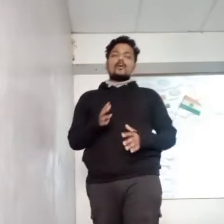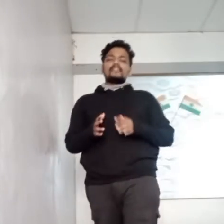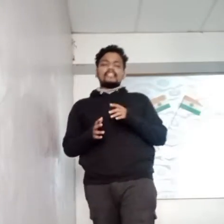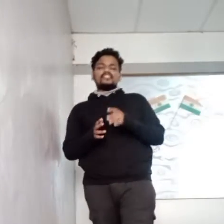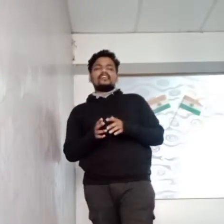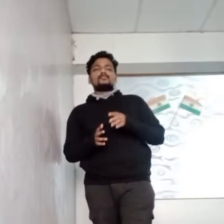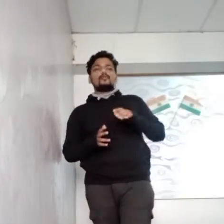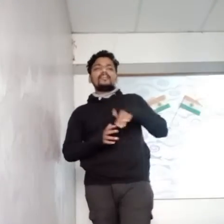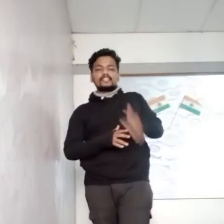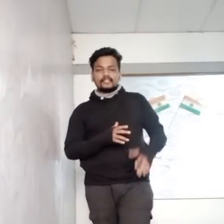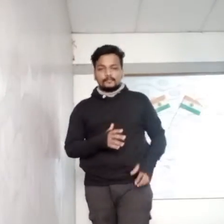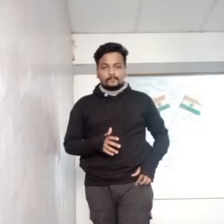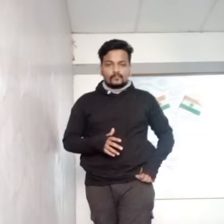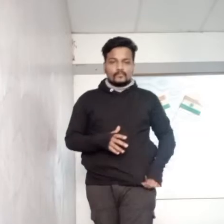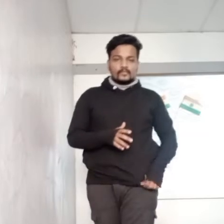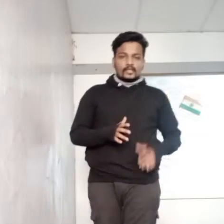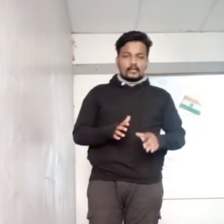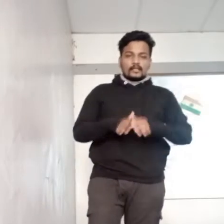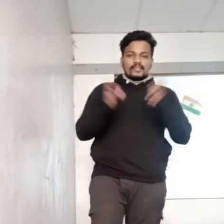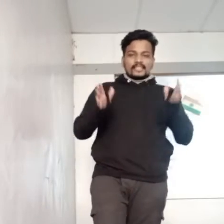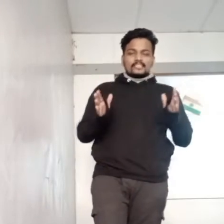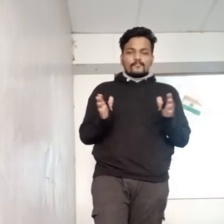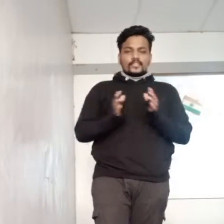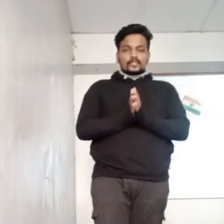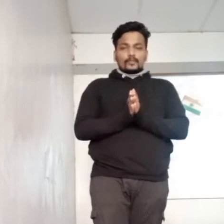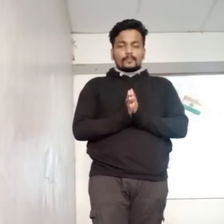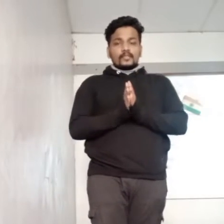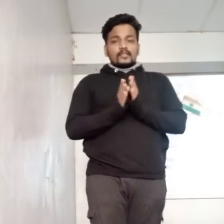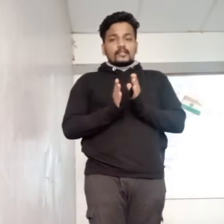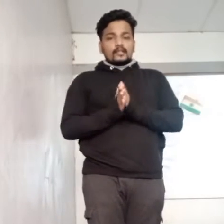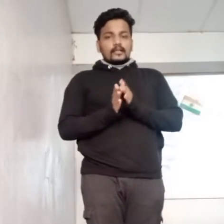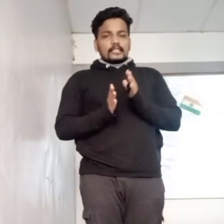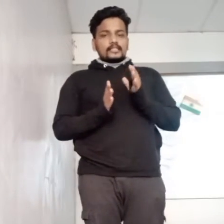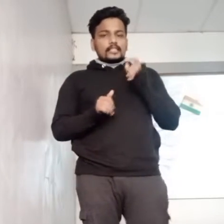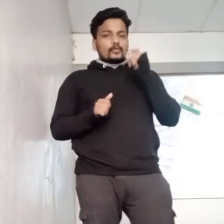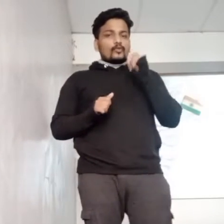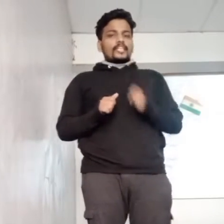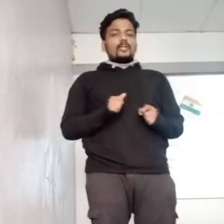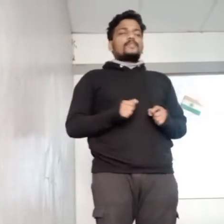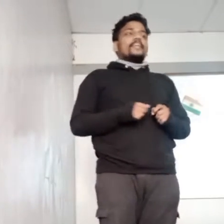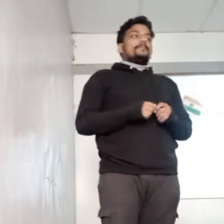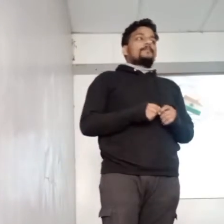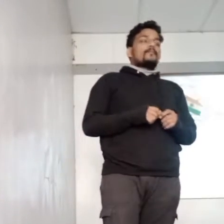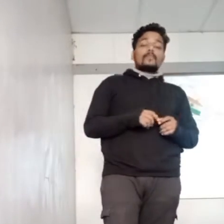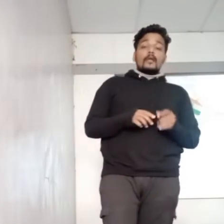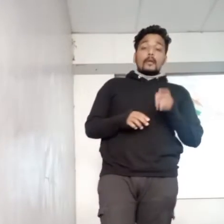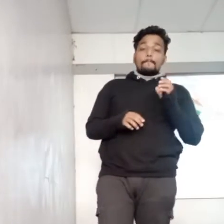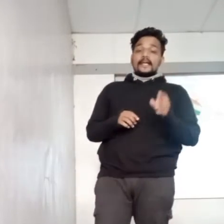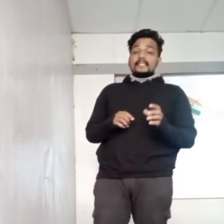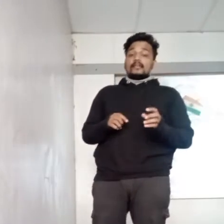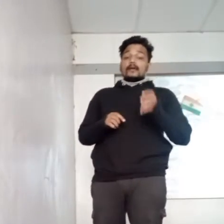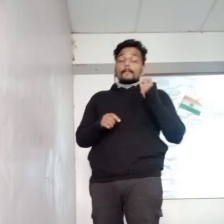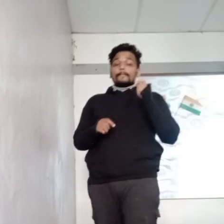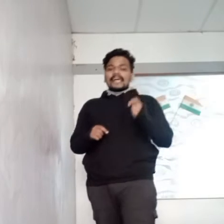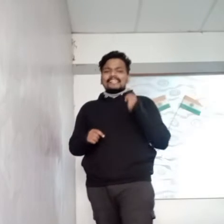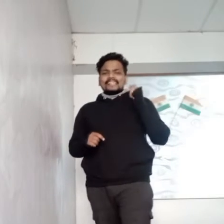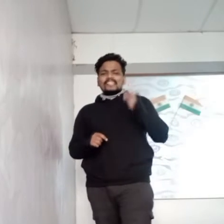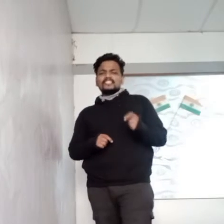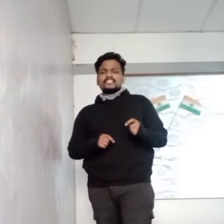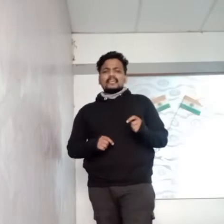that thread should be returned. That is the function of that is the actual working of thread. But at each time